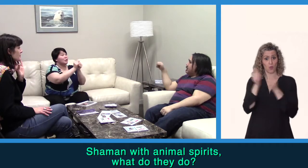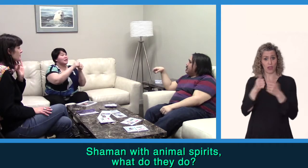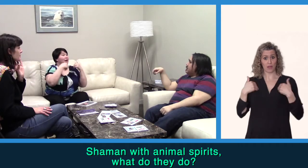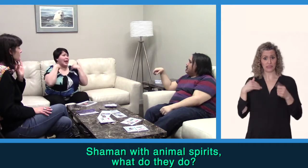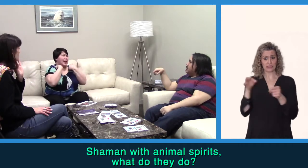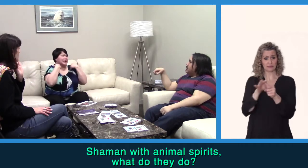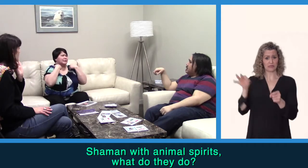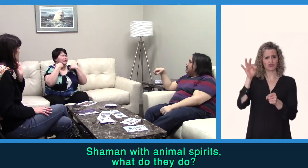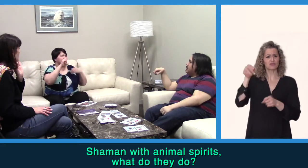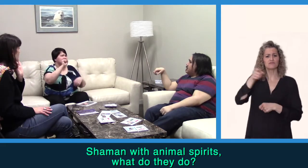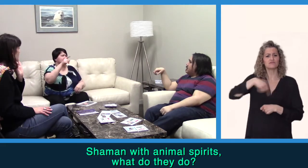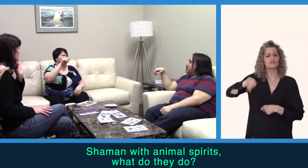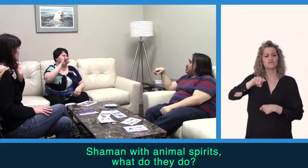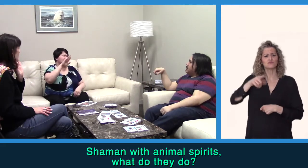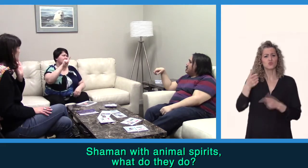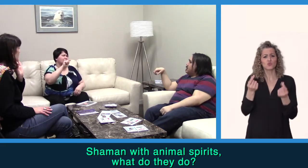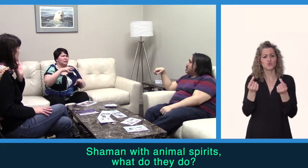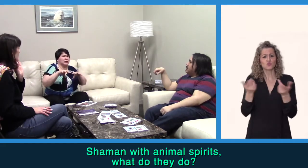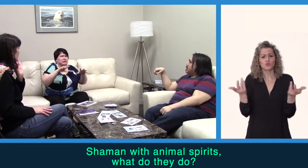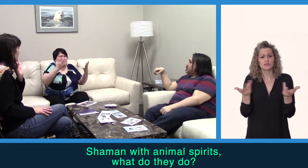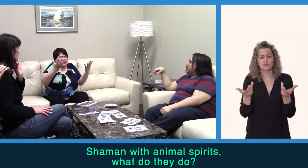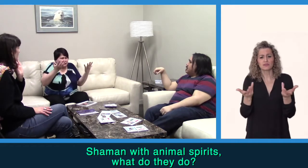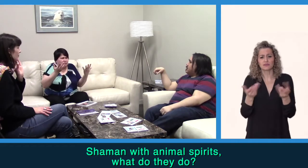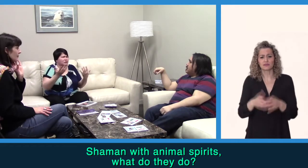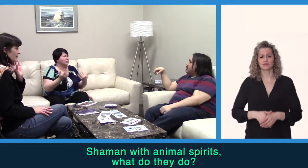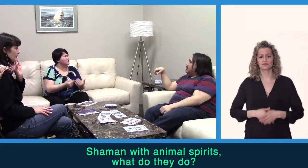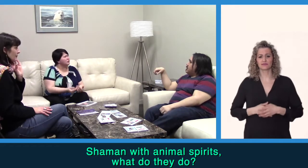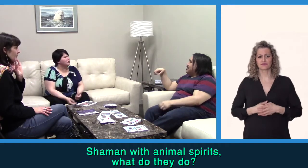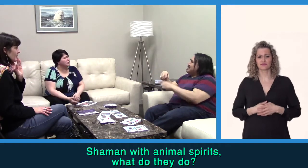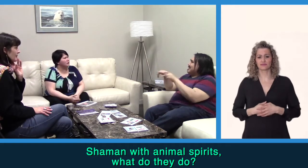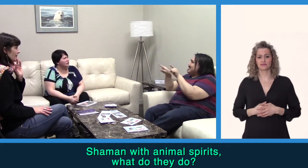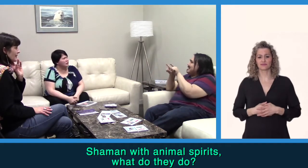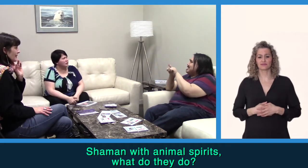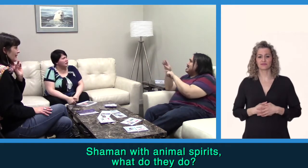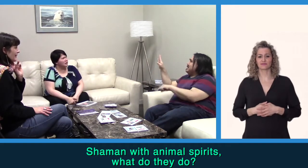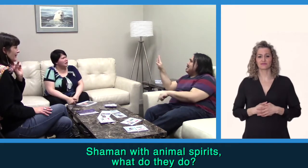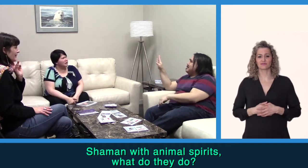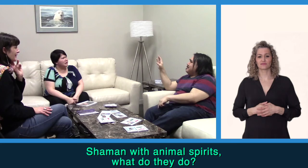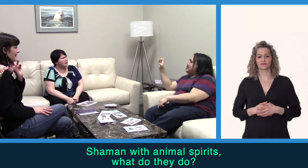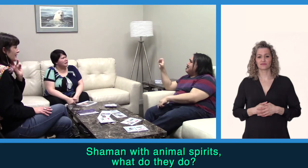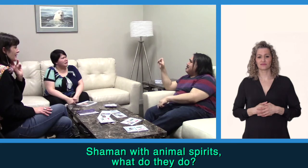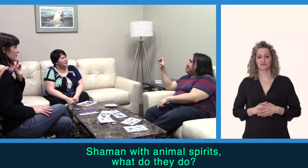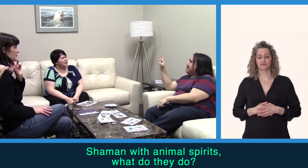Shaman with animal spirit, what do they do?